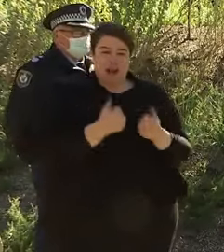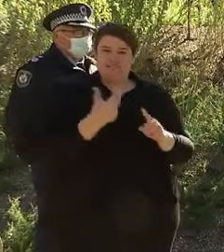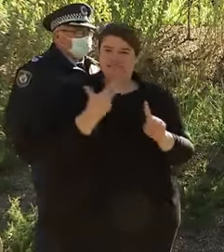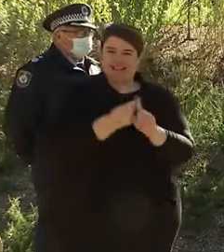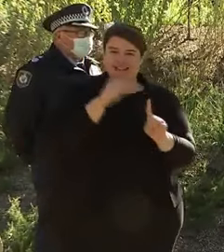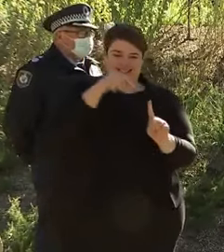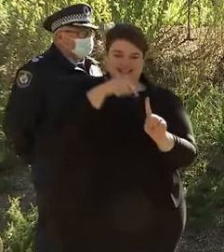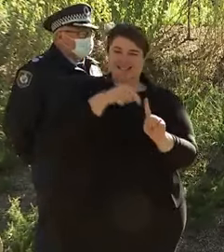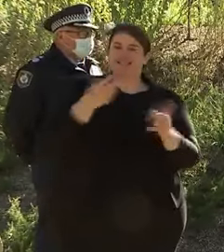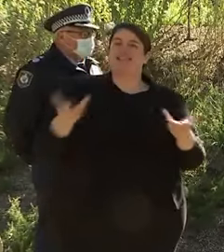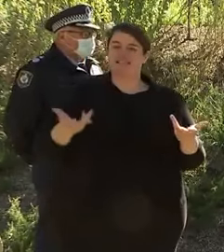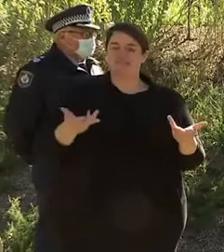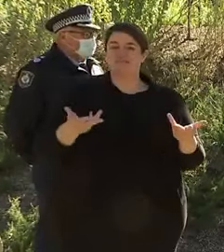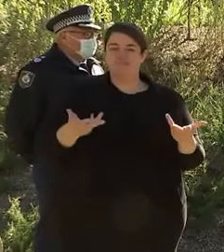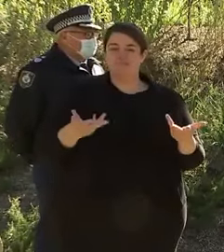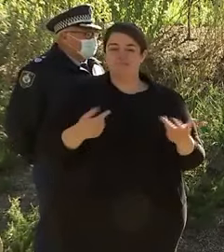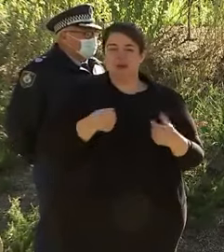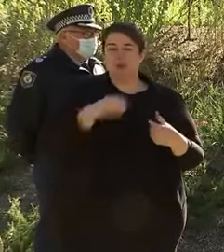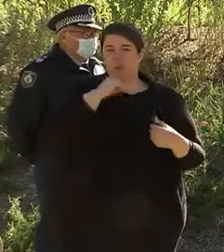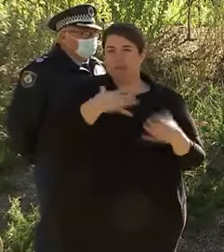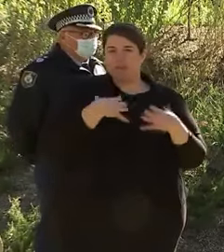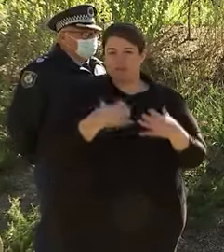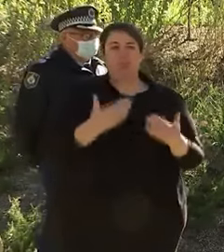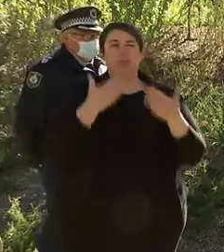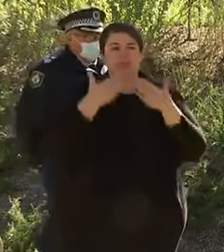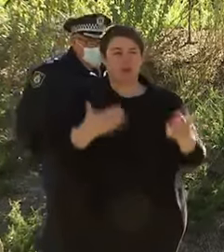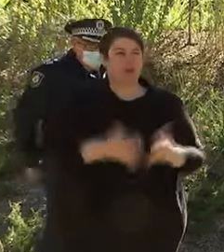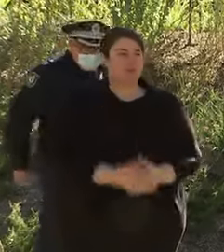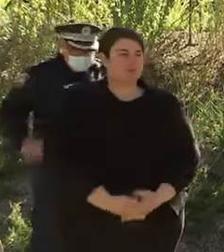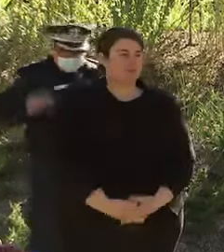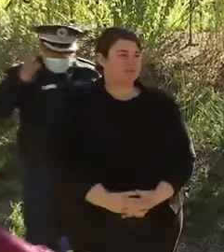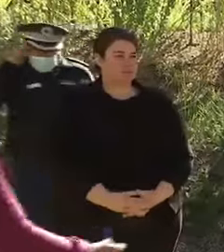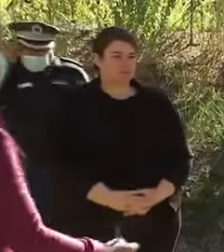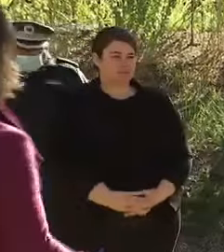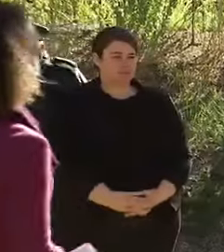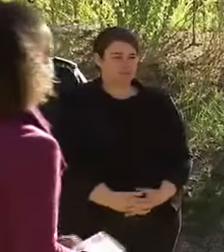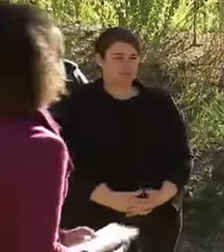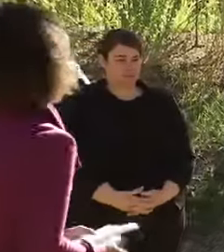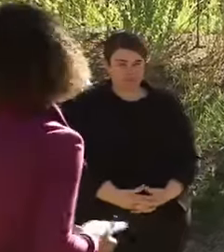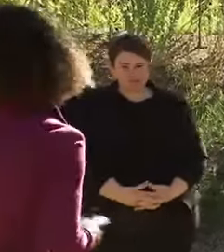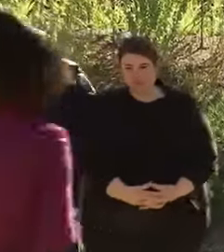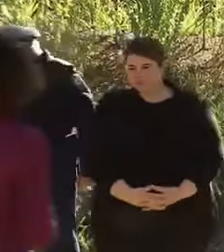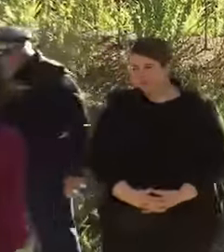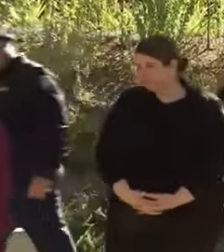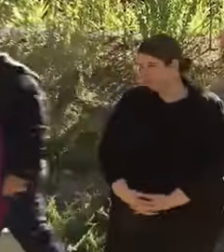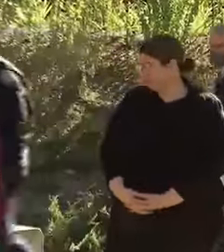we're looking forward to that increasing in coming weeks as we've been advised. Thanks, everybody. Thank you. Thank you.